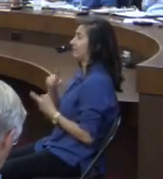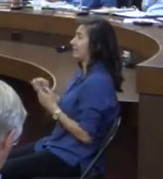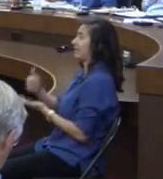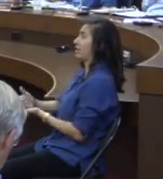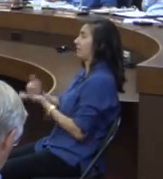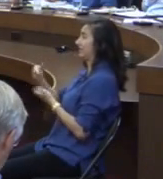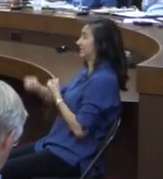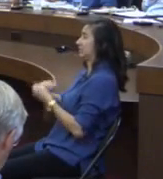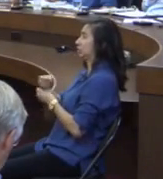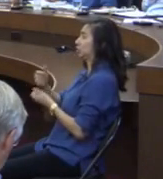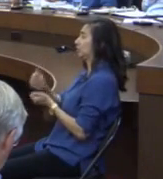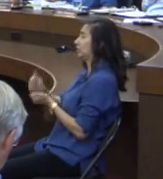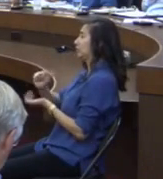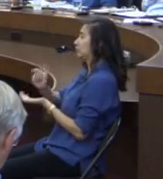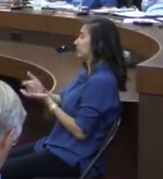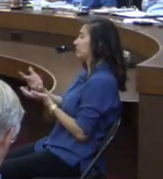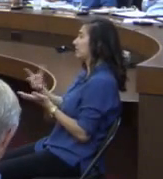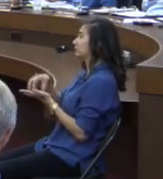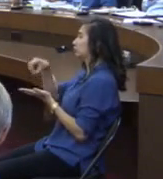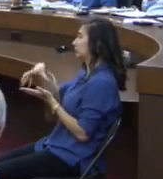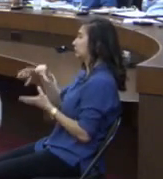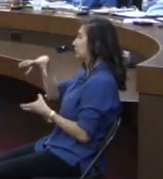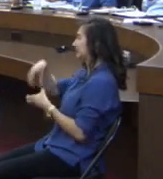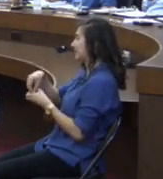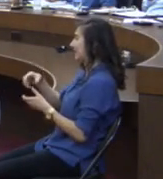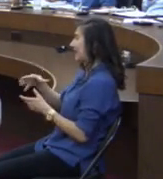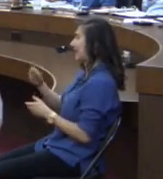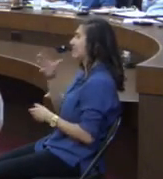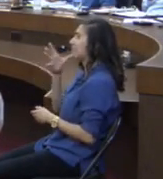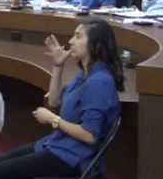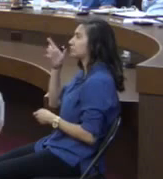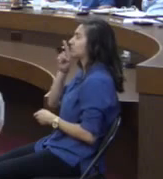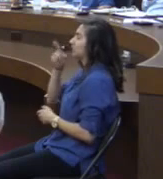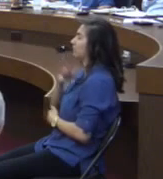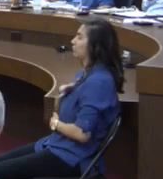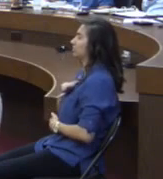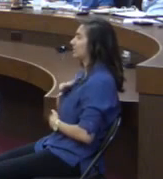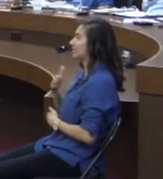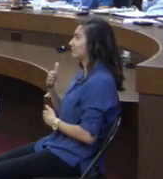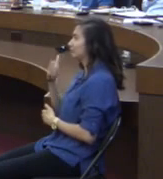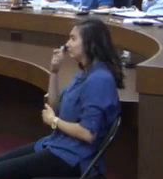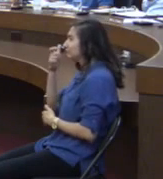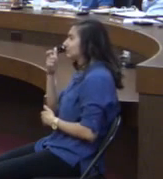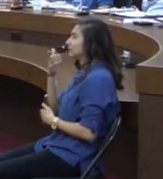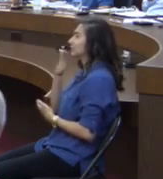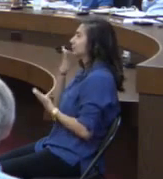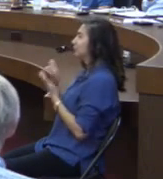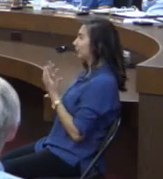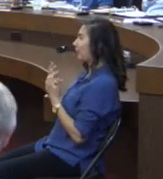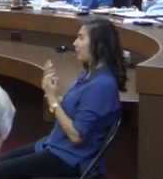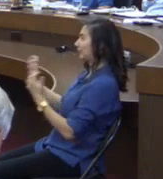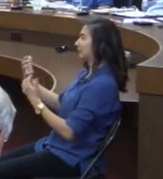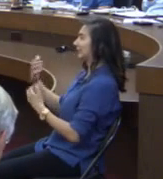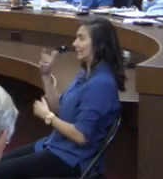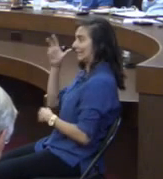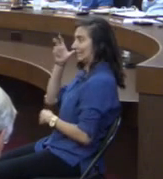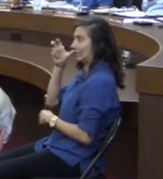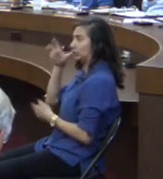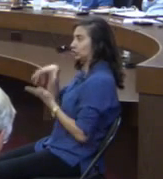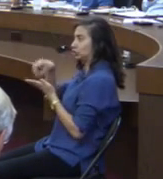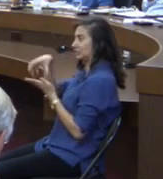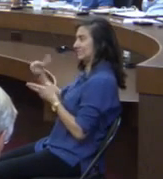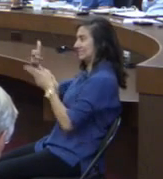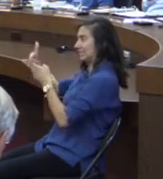this year. Lots of students participated, and the parents appreciated just how good the audience was, and they could hear their student's name,